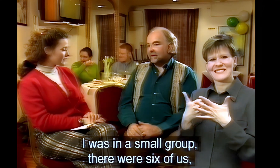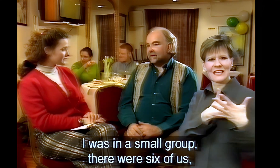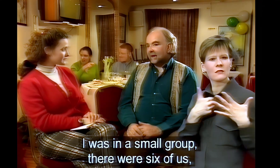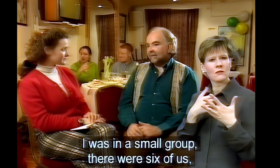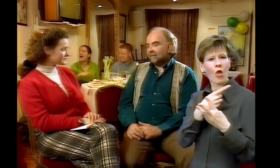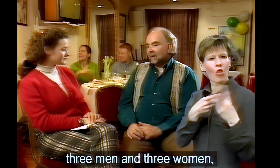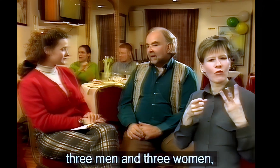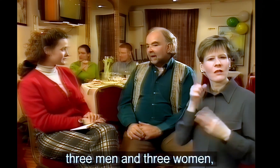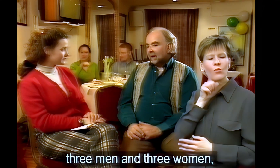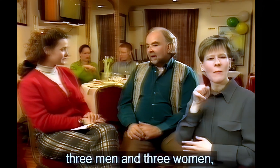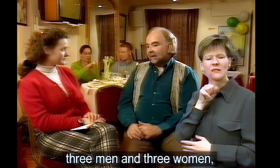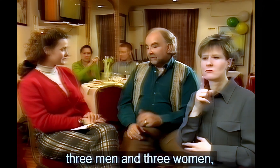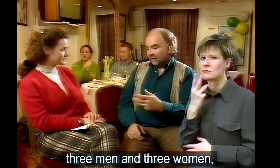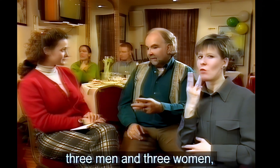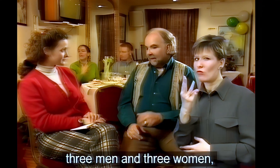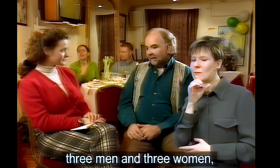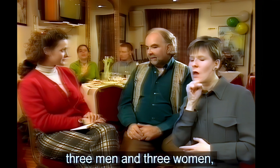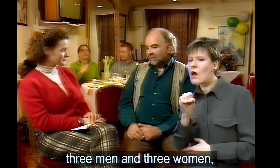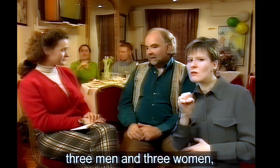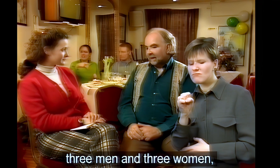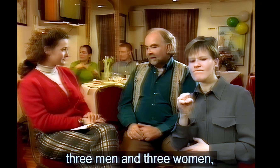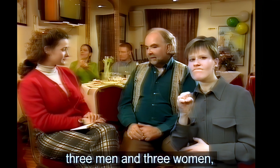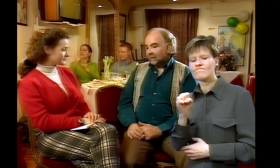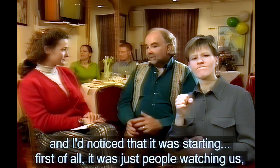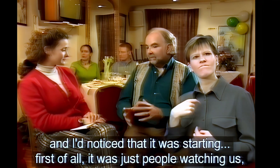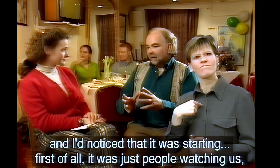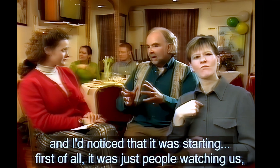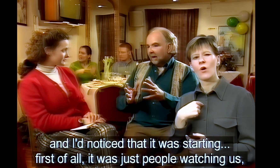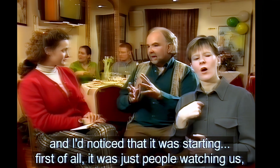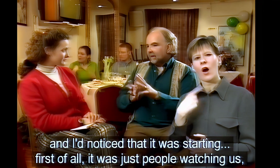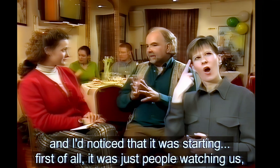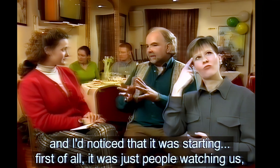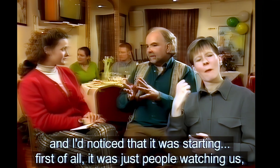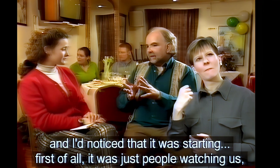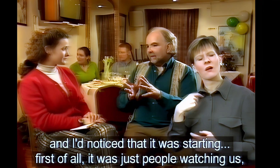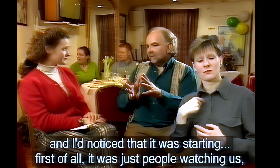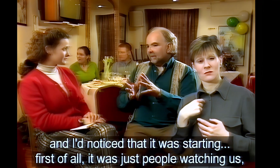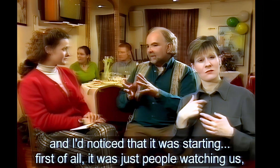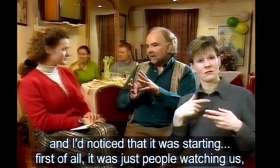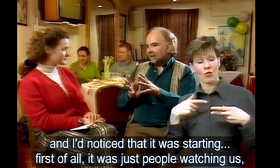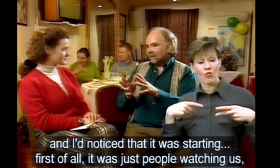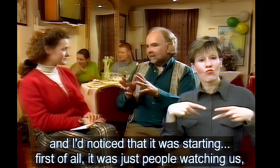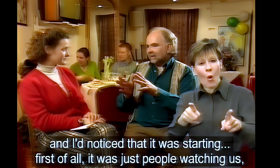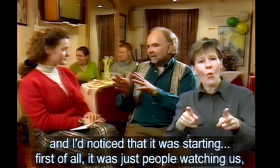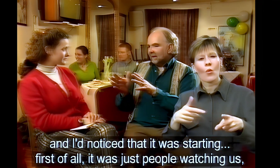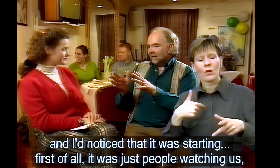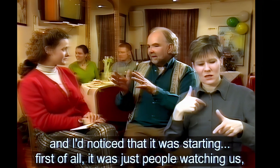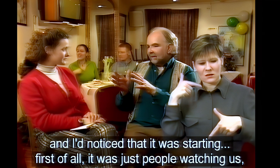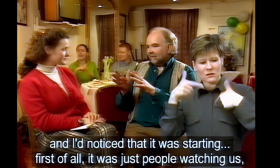us, 3 men and 3 women, and I'd noticed that it was starting to. first